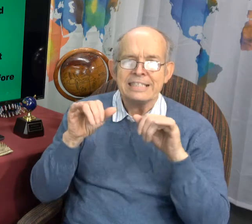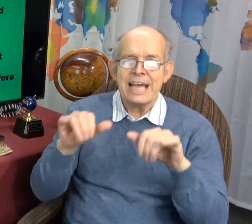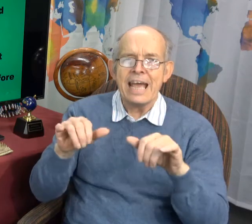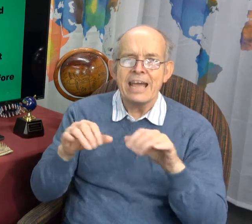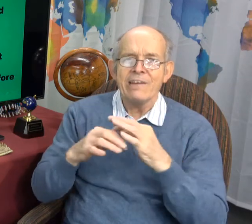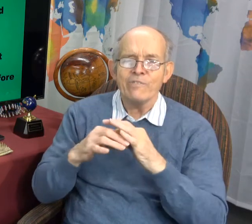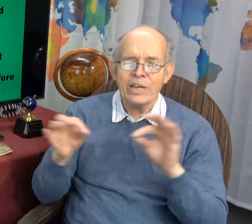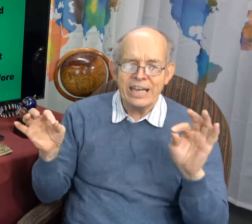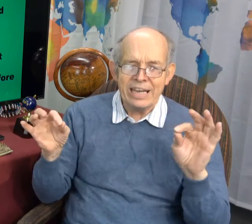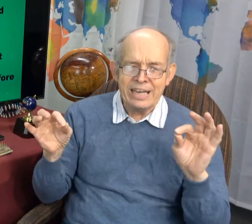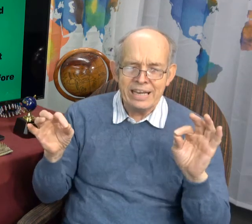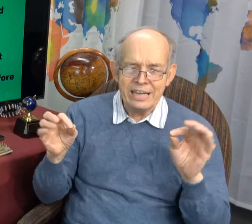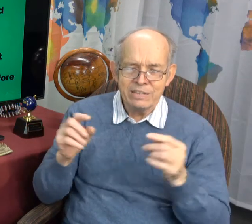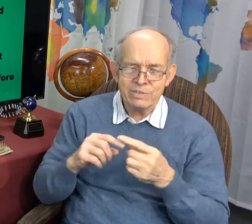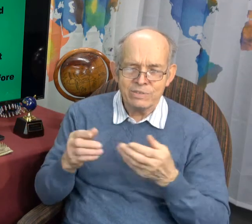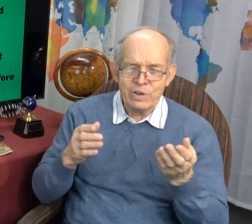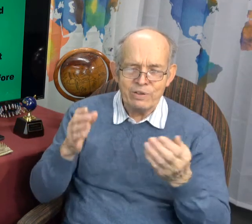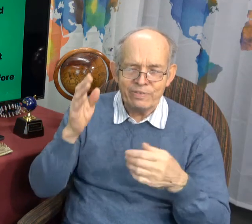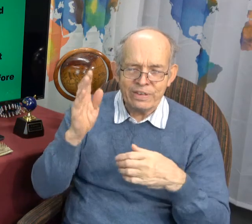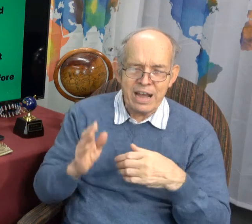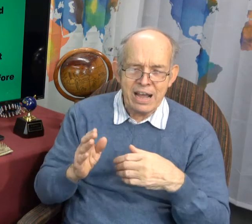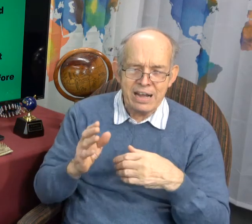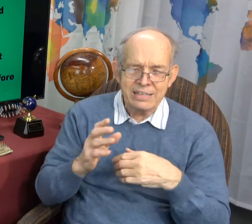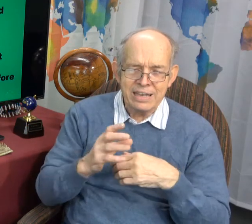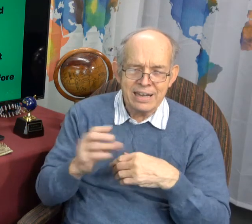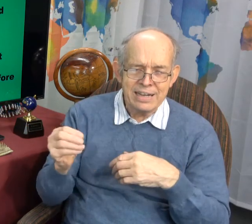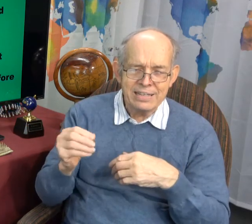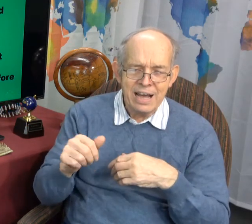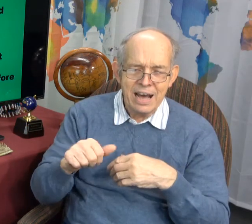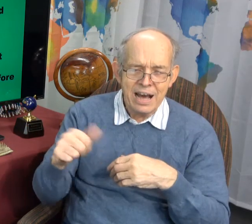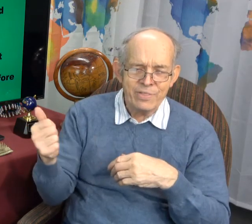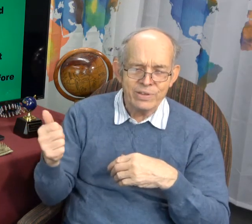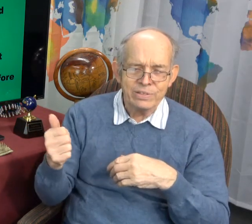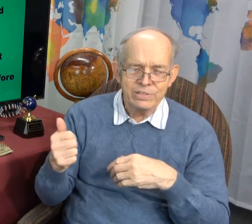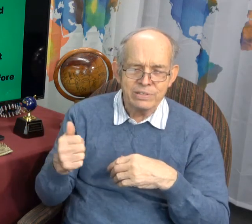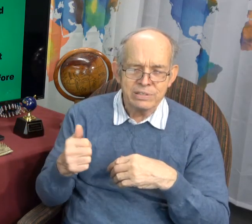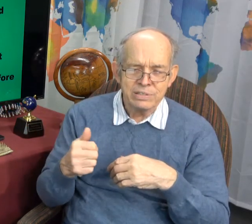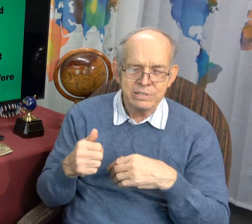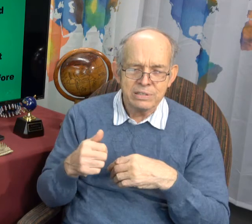Stay free to serve God and others.